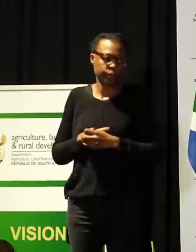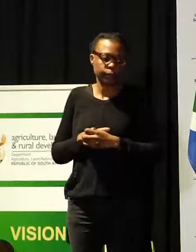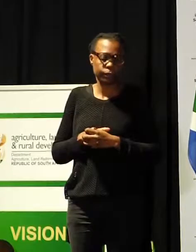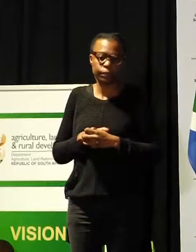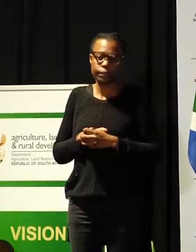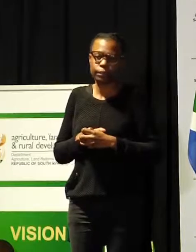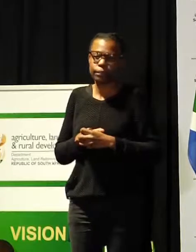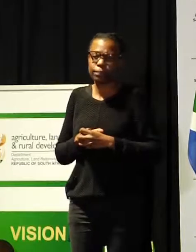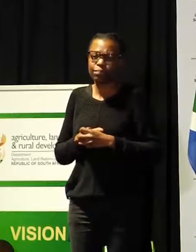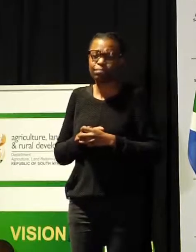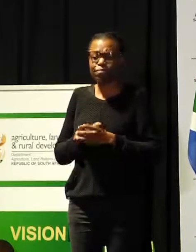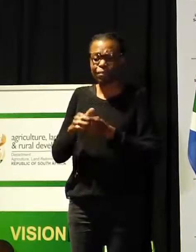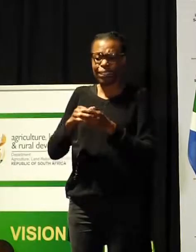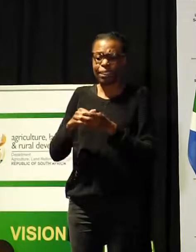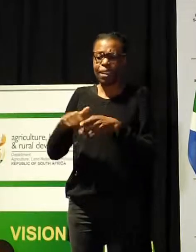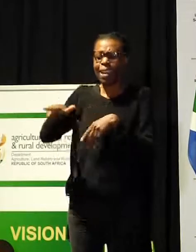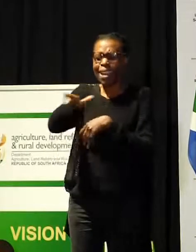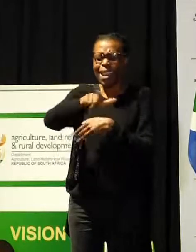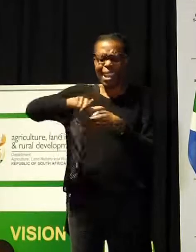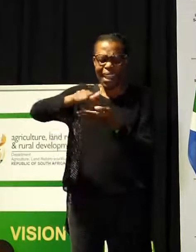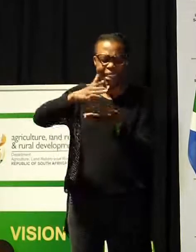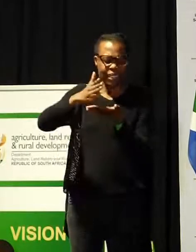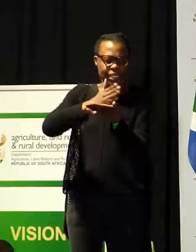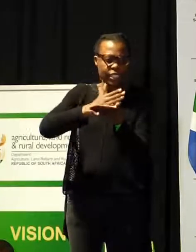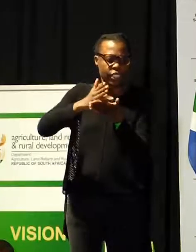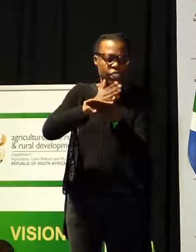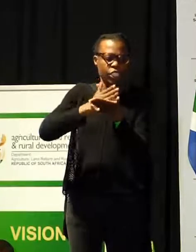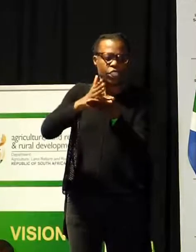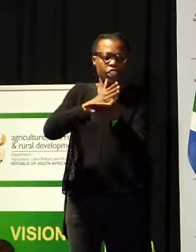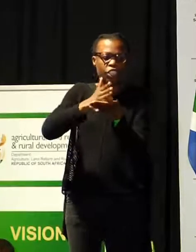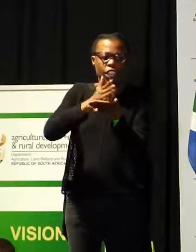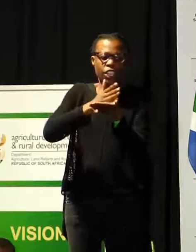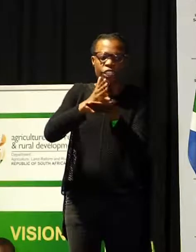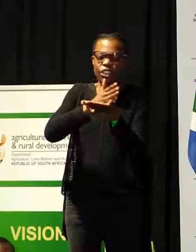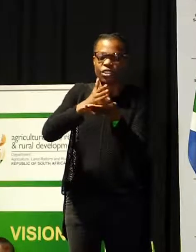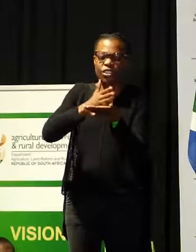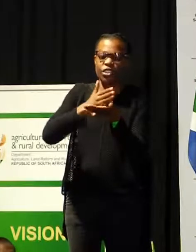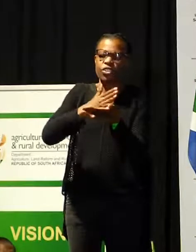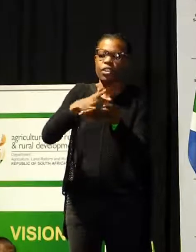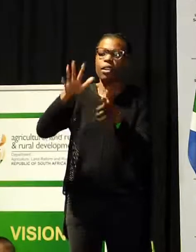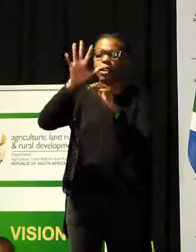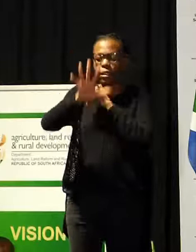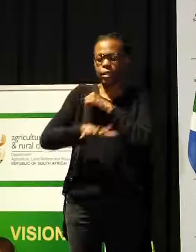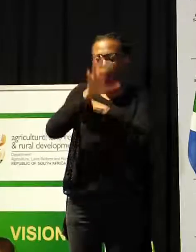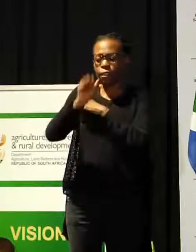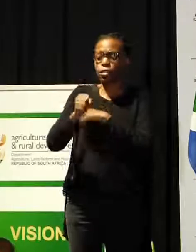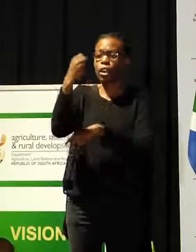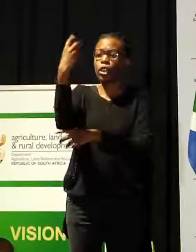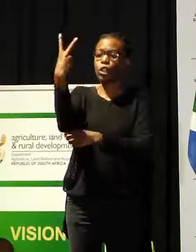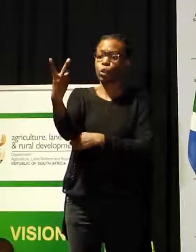Tenure system in South Africa there are two tenure systems that exist in South Africa.